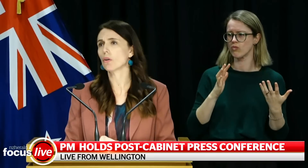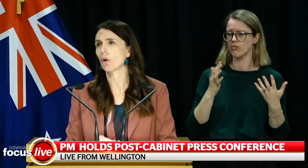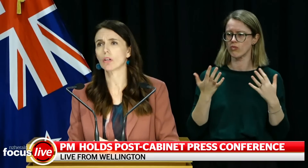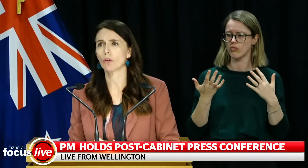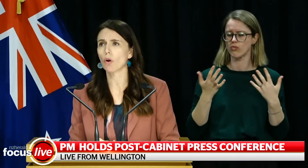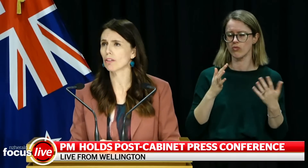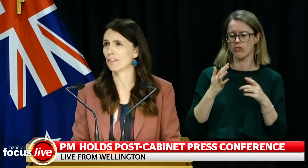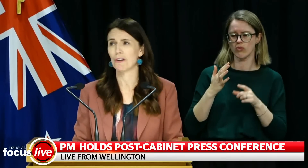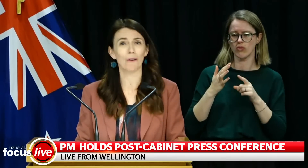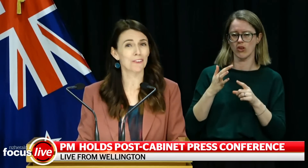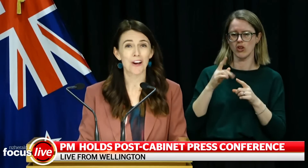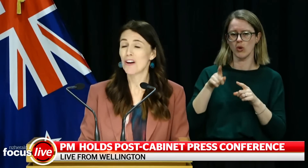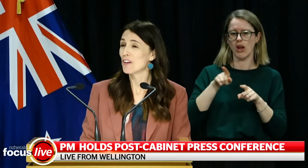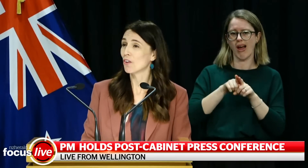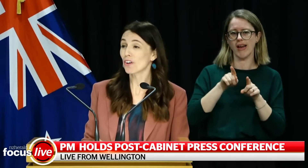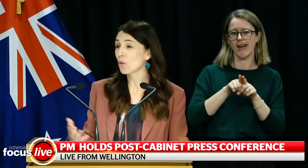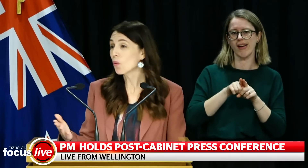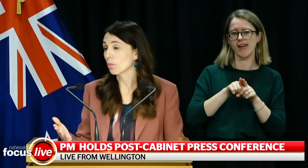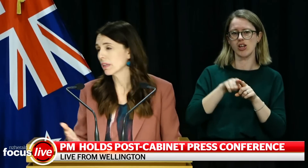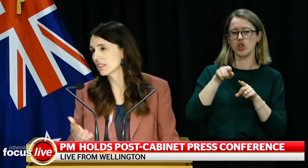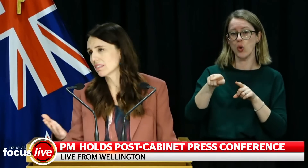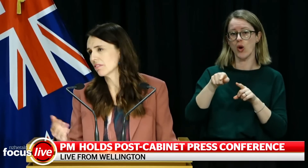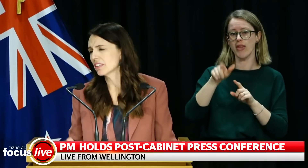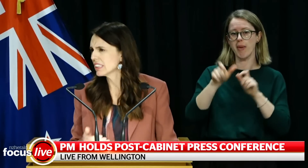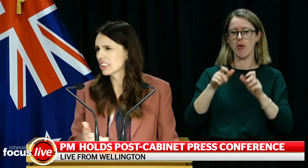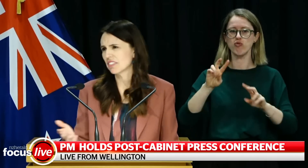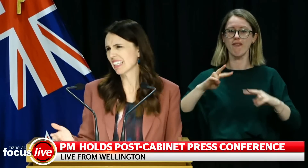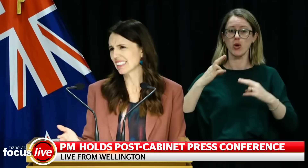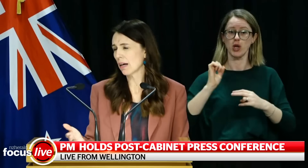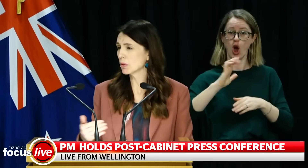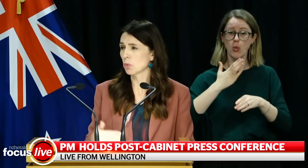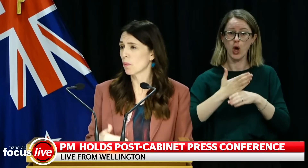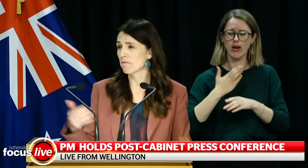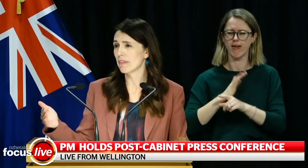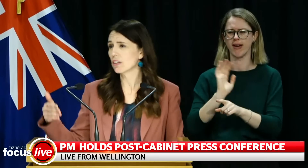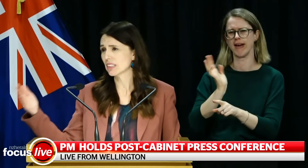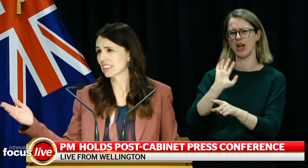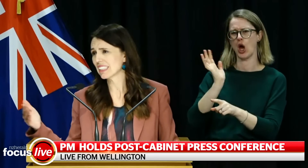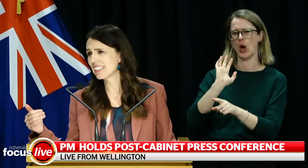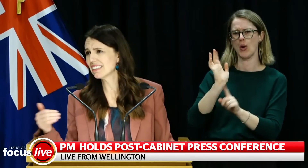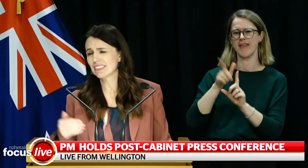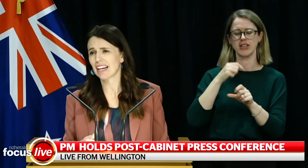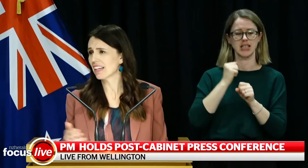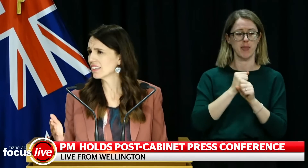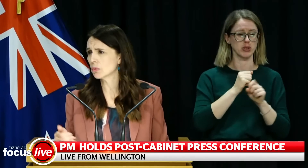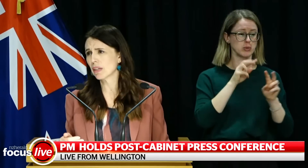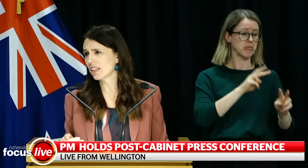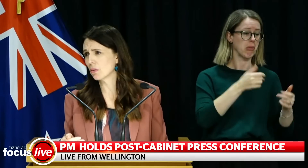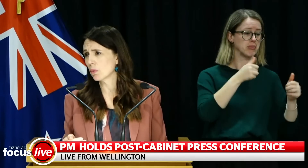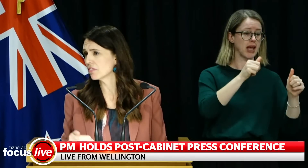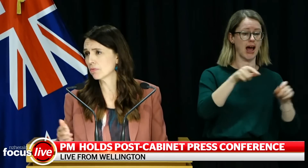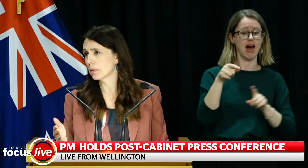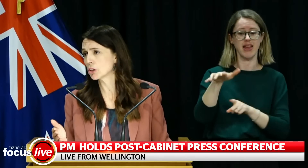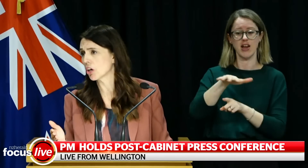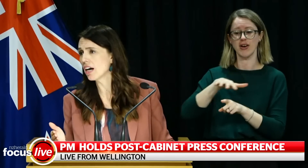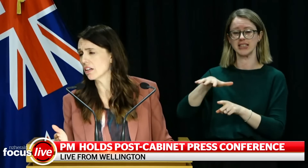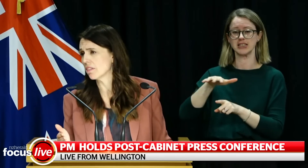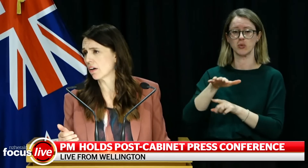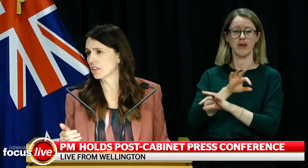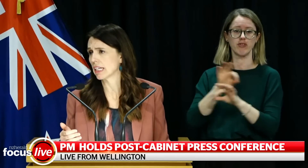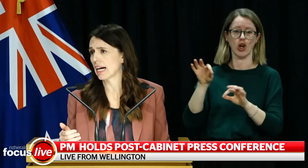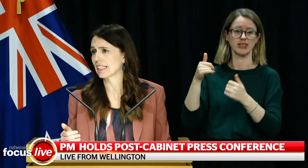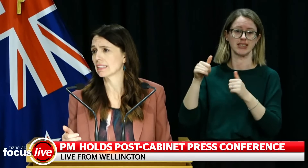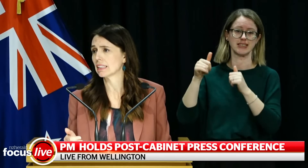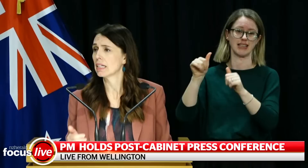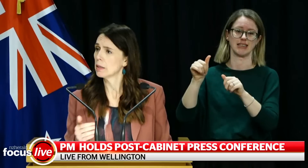without not at all. Because, for instance, you've seen examples where we've met or succeeded and others where we've been shy of